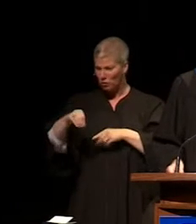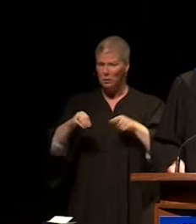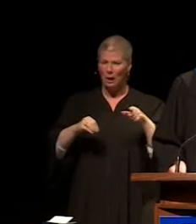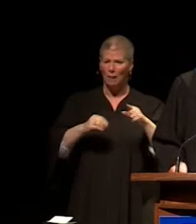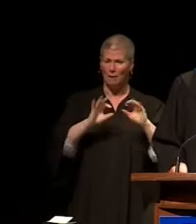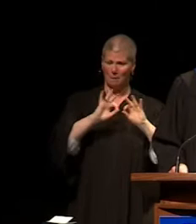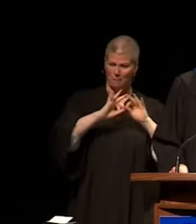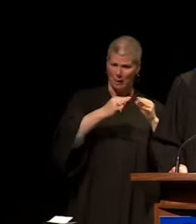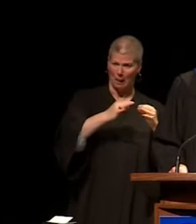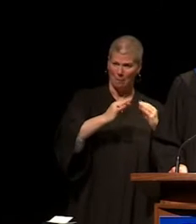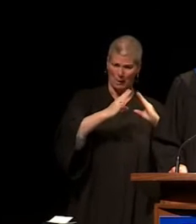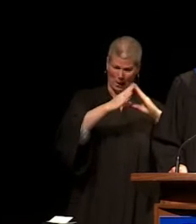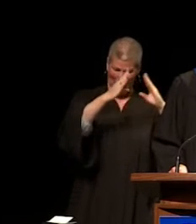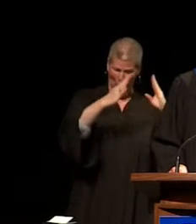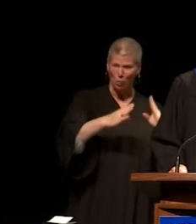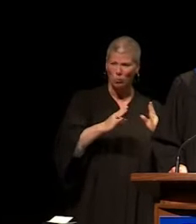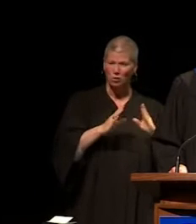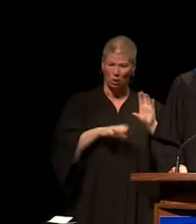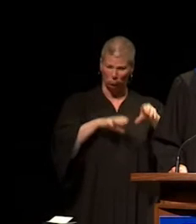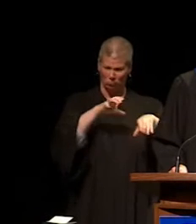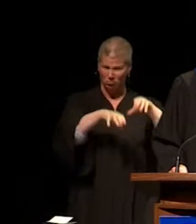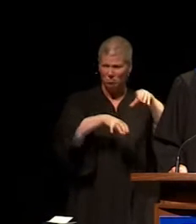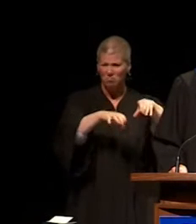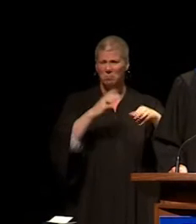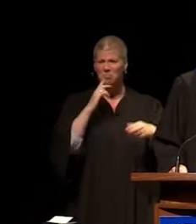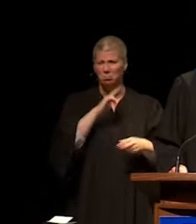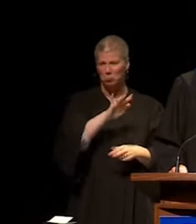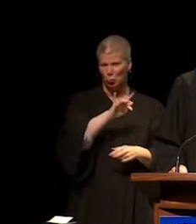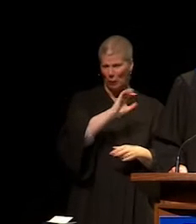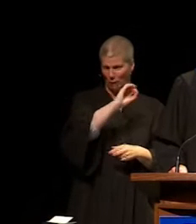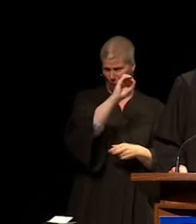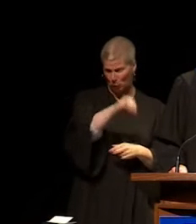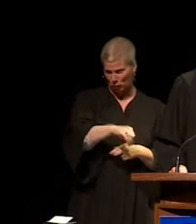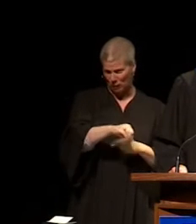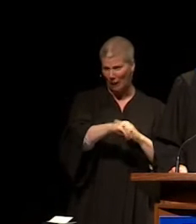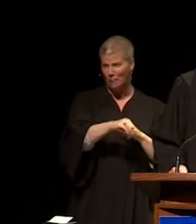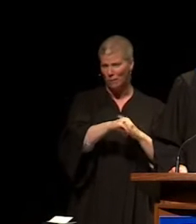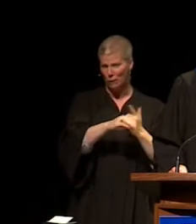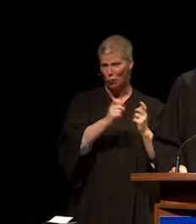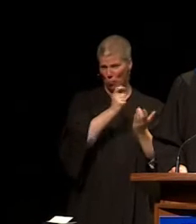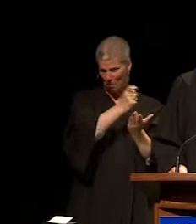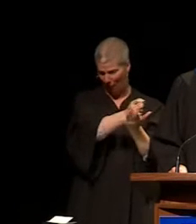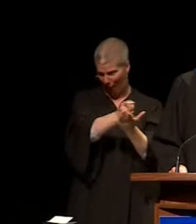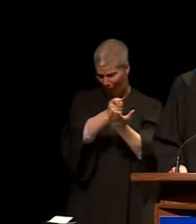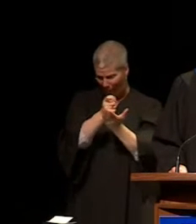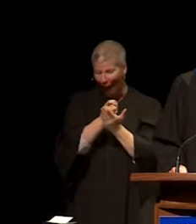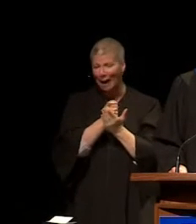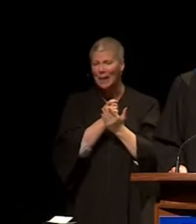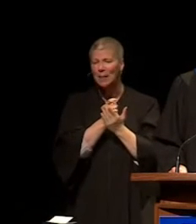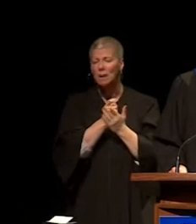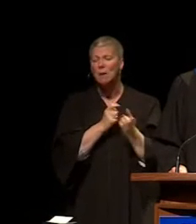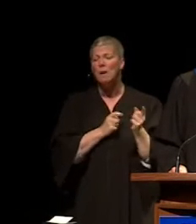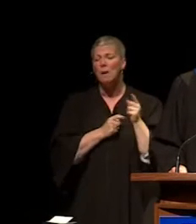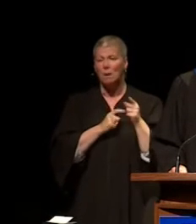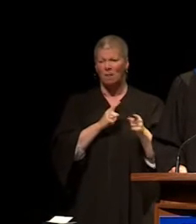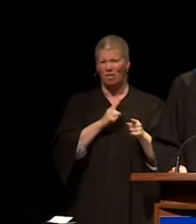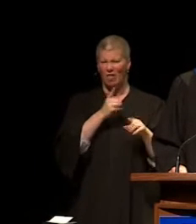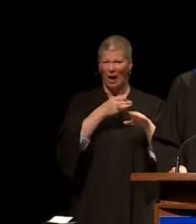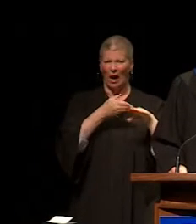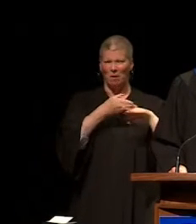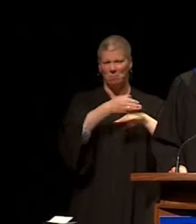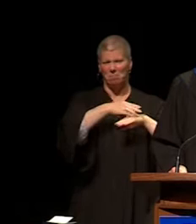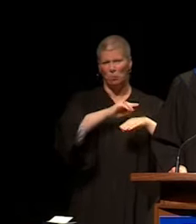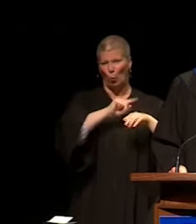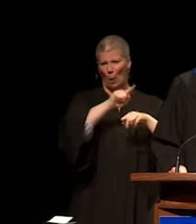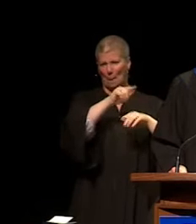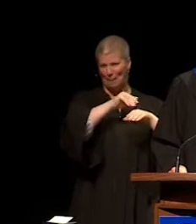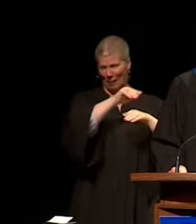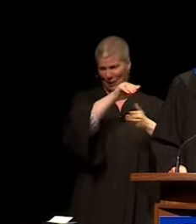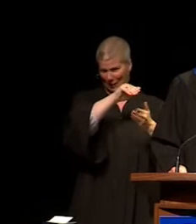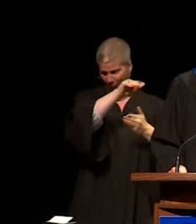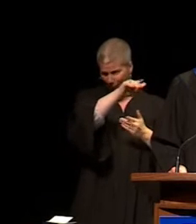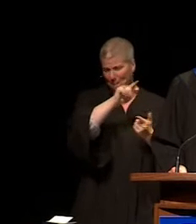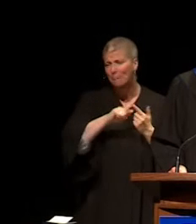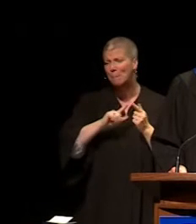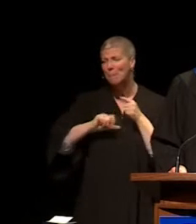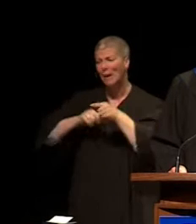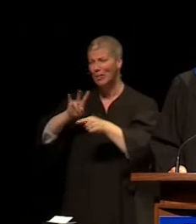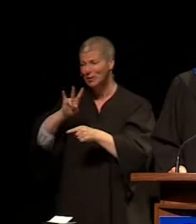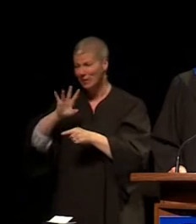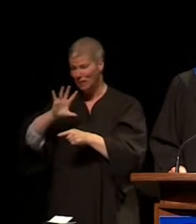of $1,300,000, and 75% are condominiums at